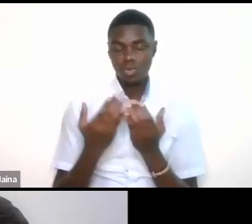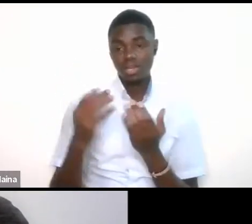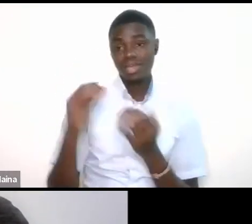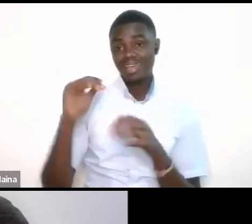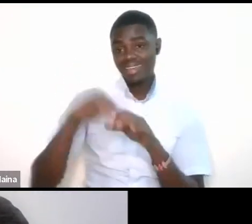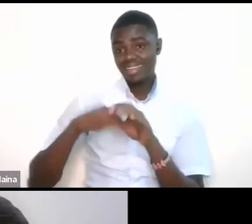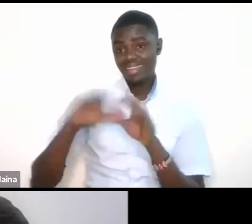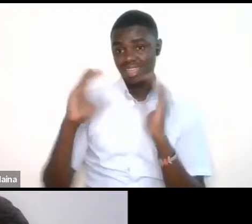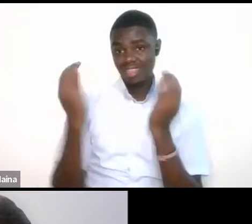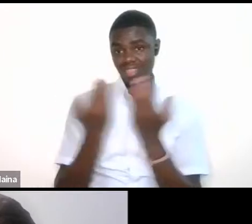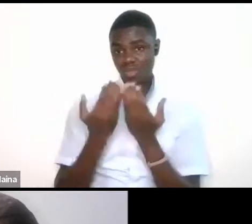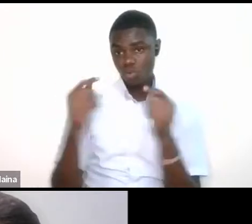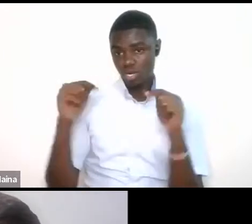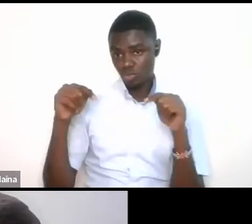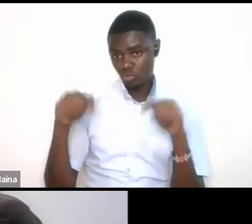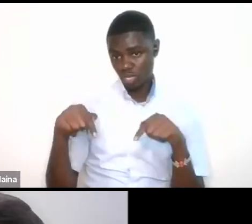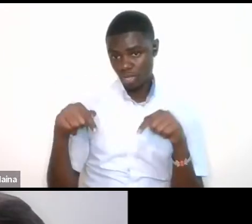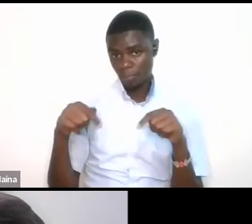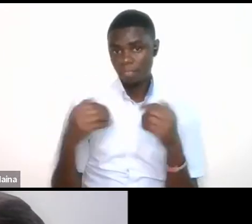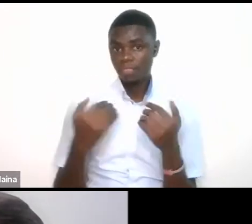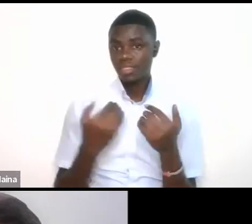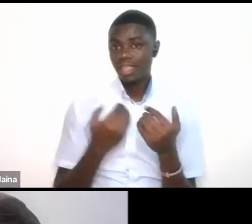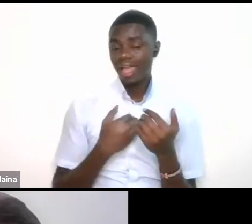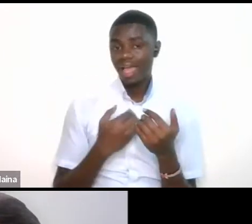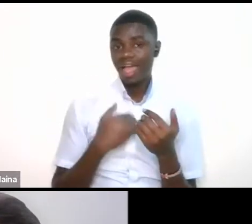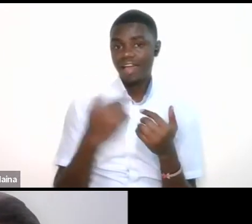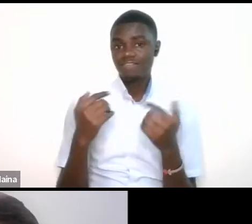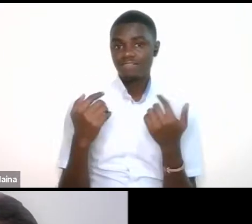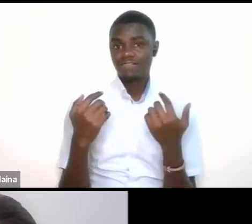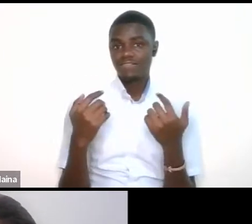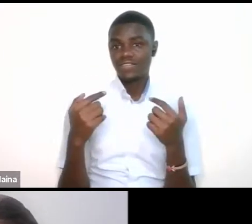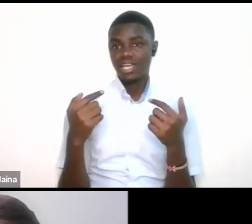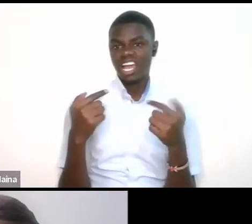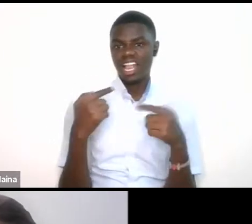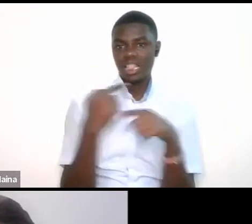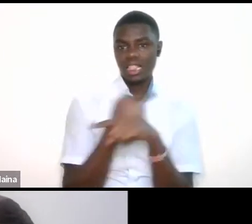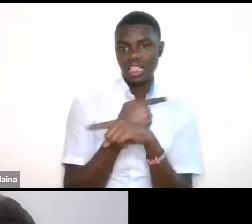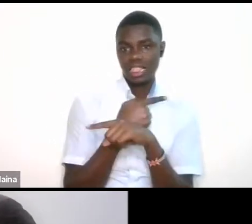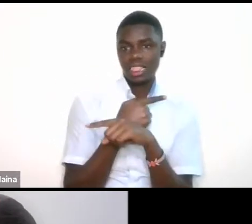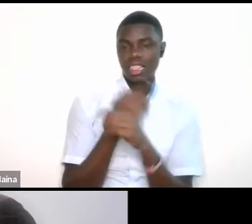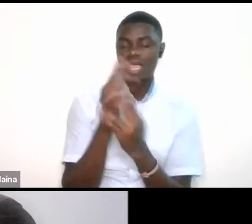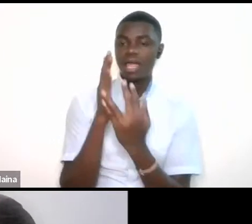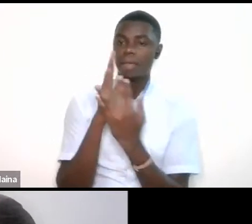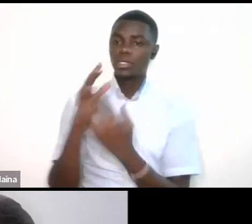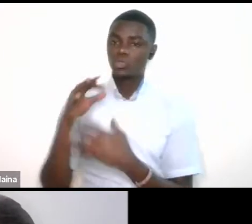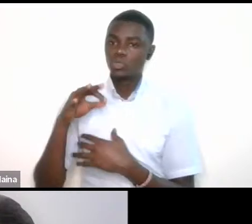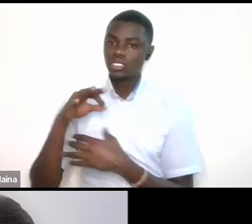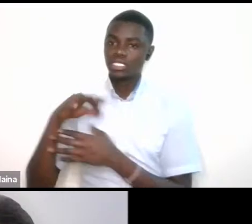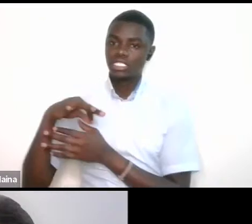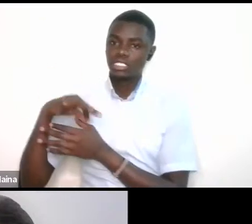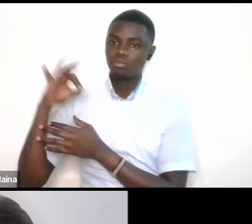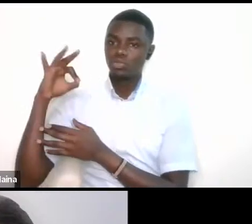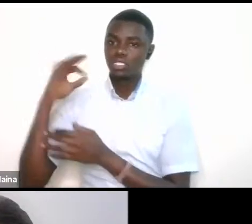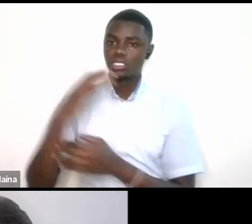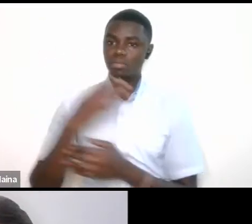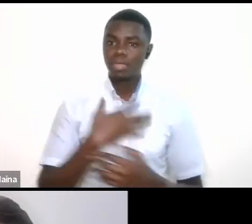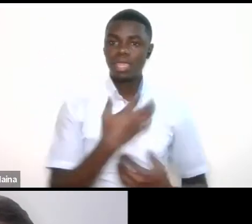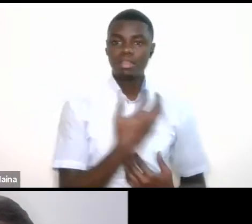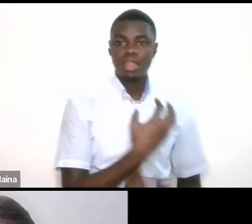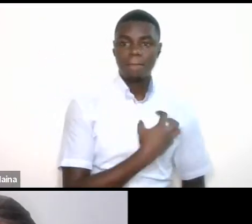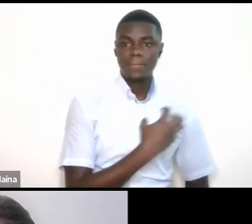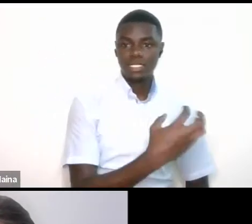is a contestation between spiritualism versus materialism. And I think over the